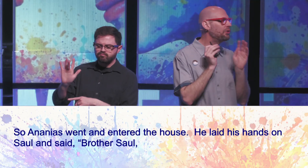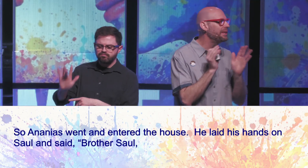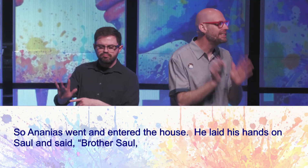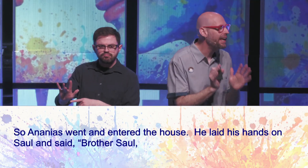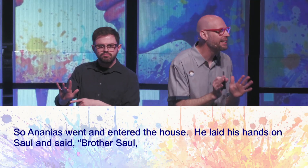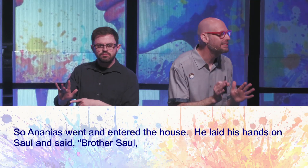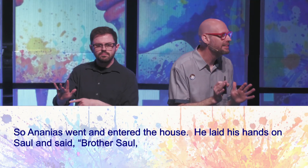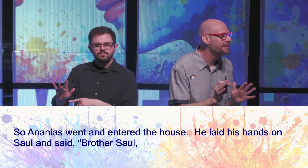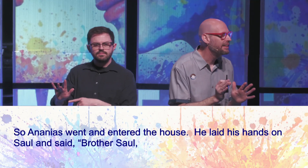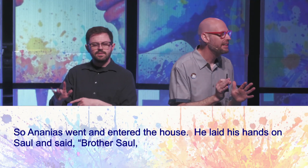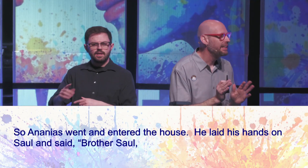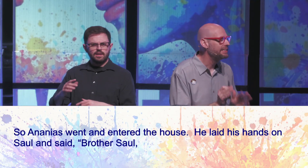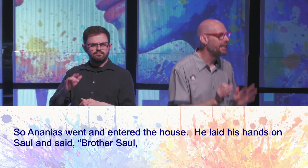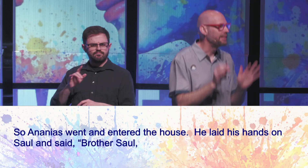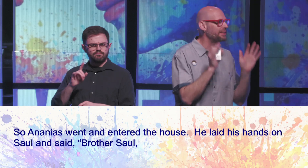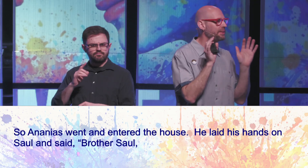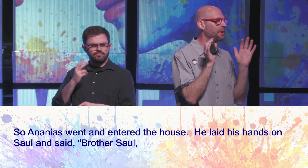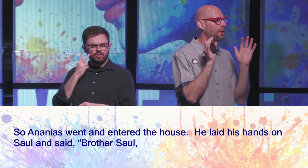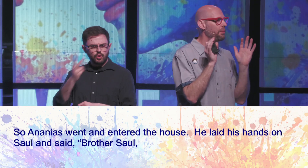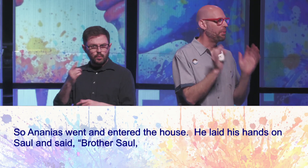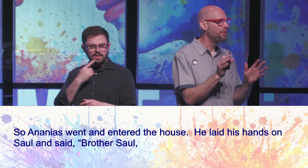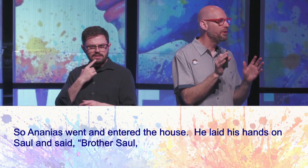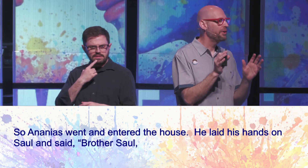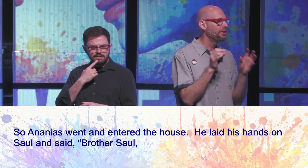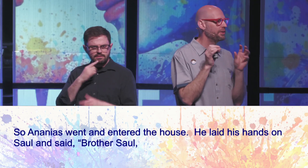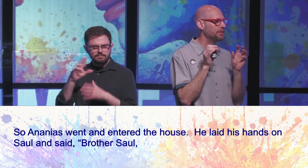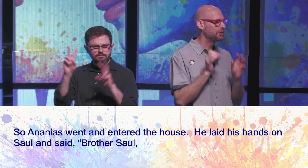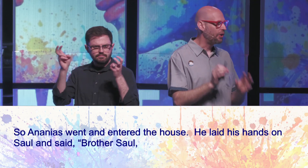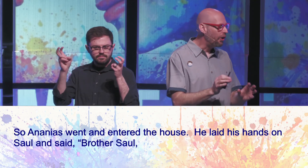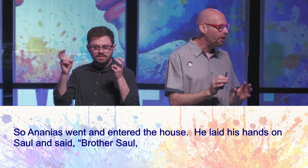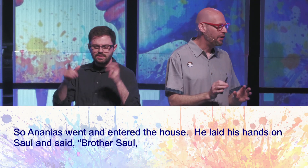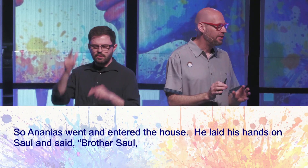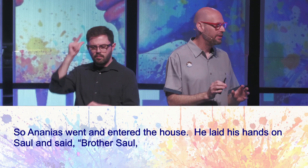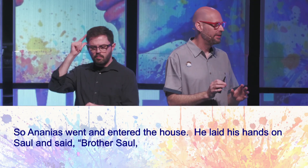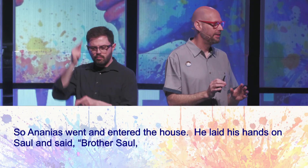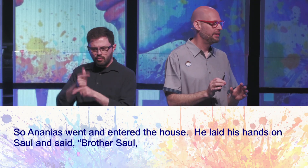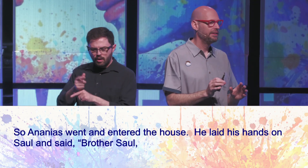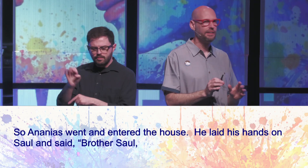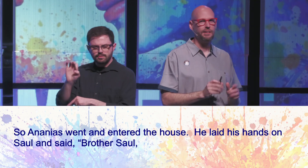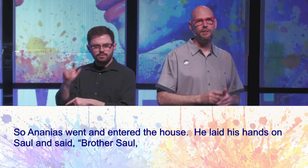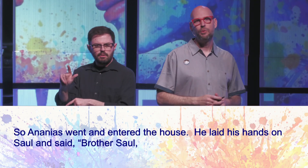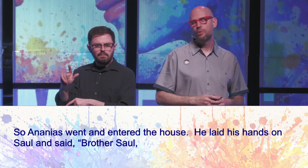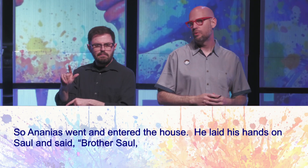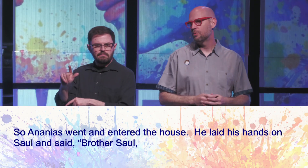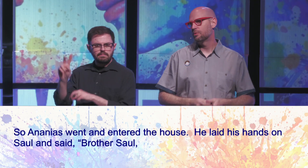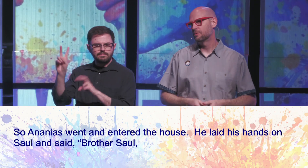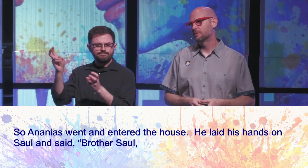says, and look what he says. He says, "Brother Saul."